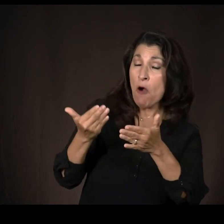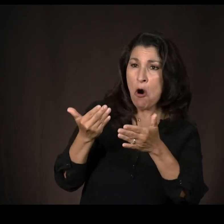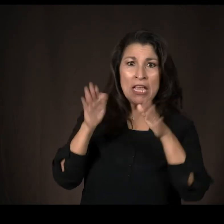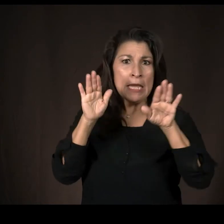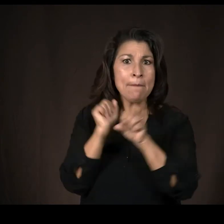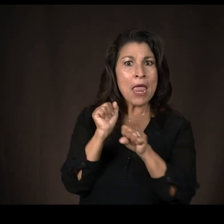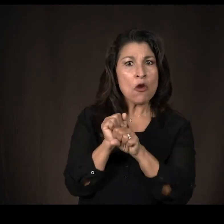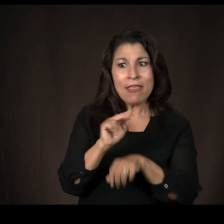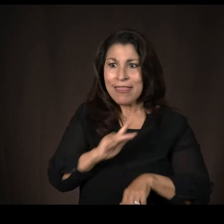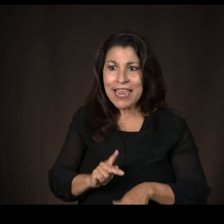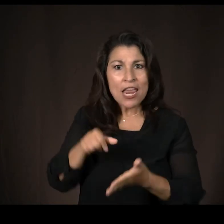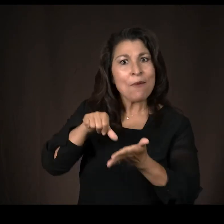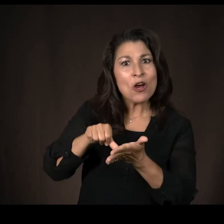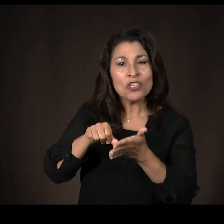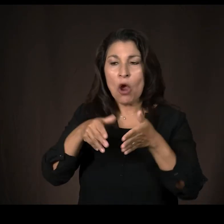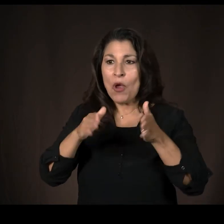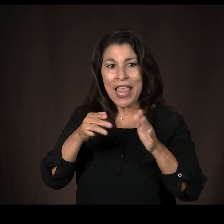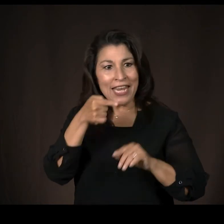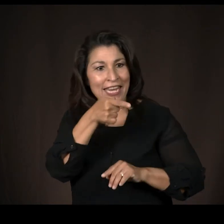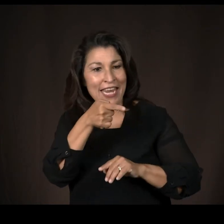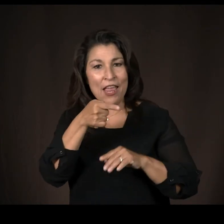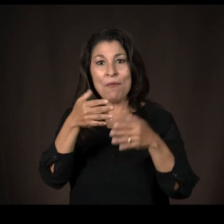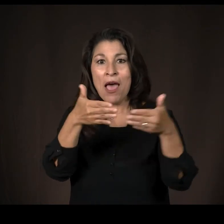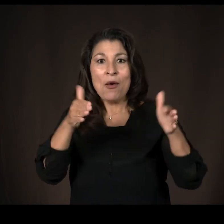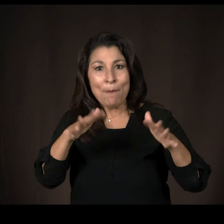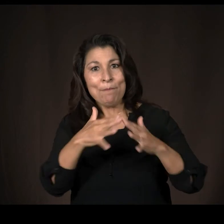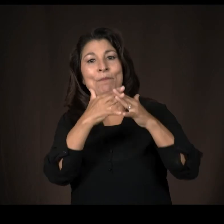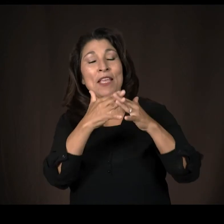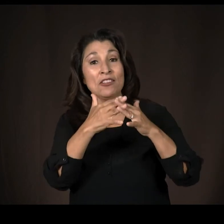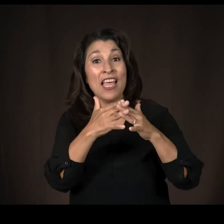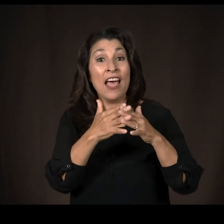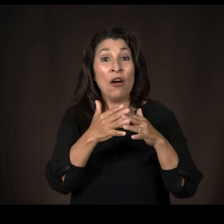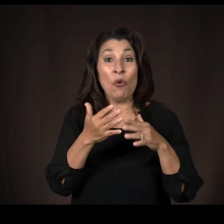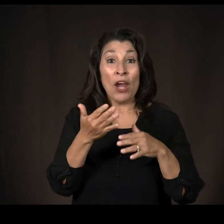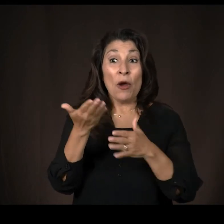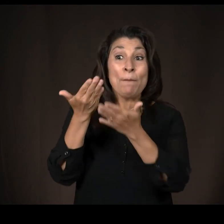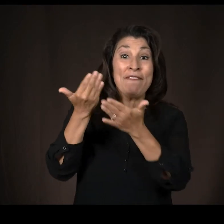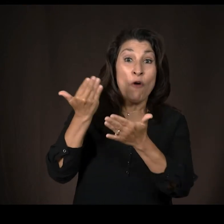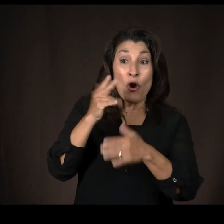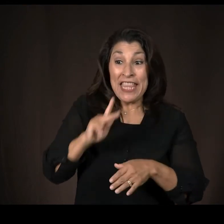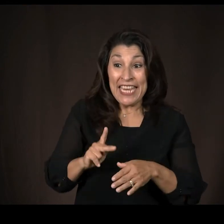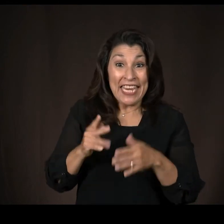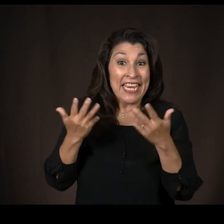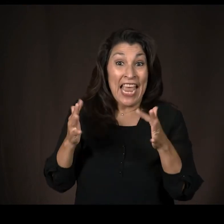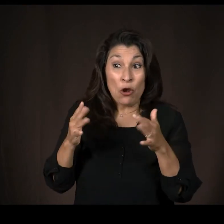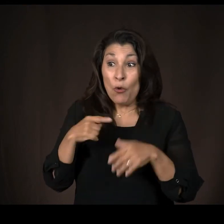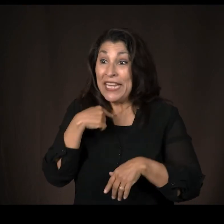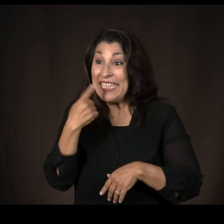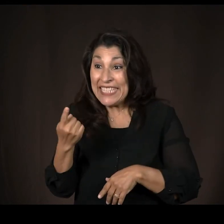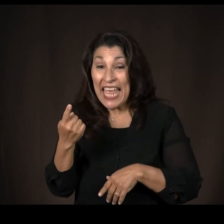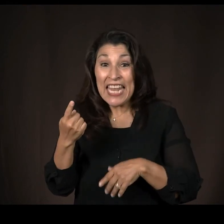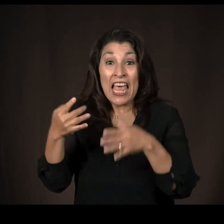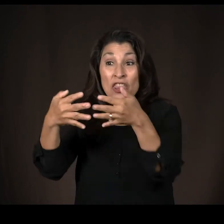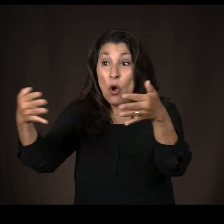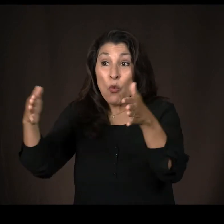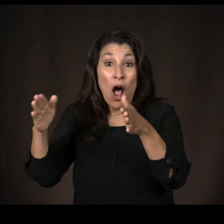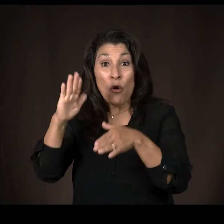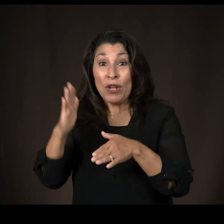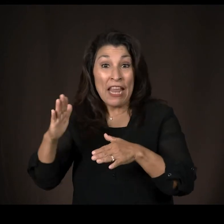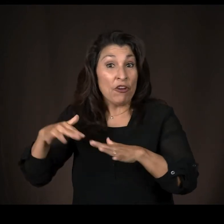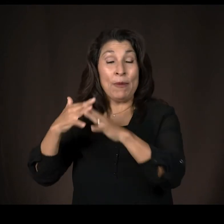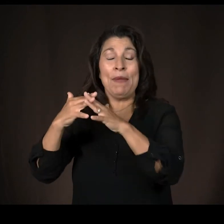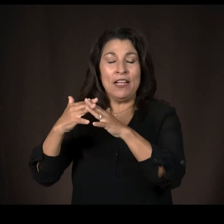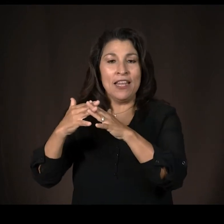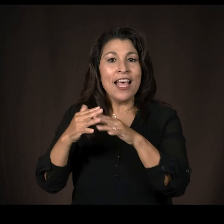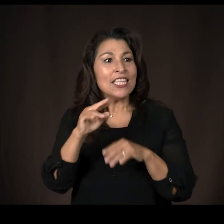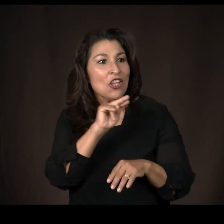the king of Persia was letting him rebuild a wall that he'd previously said will never be rebuilt. So Nehemiah's testimony is